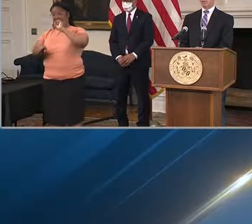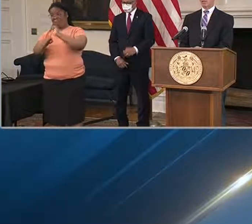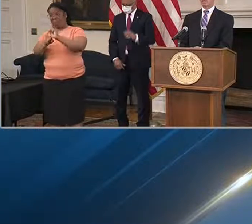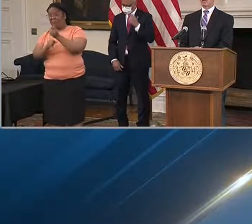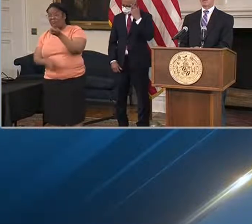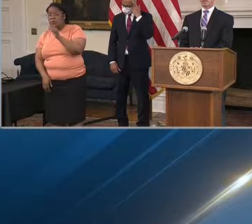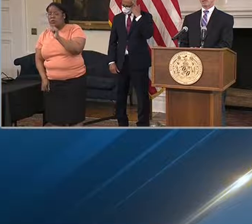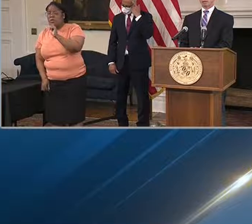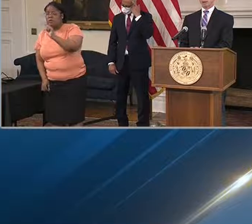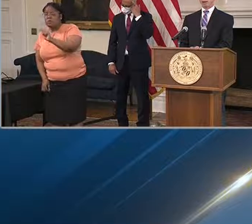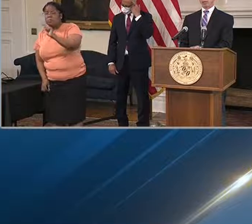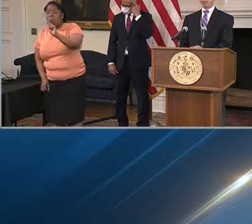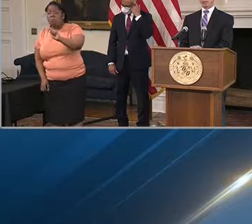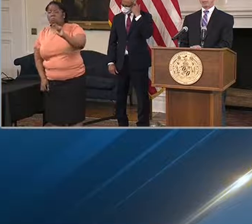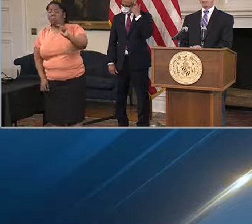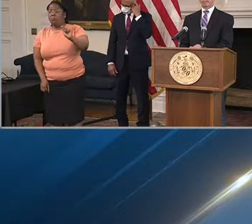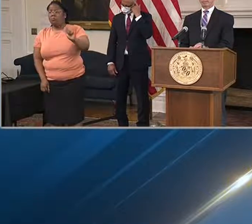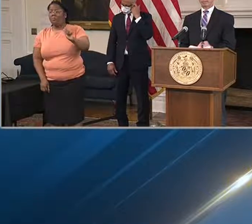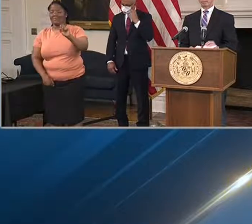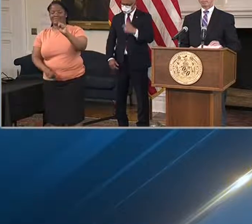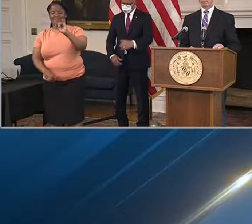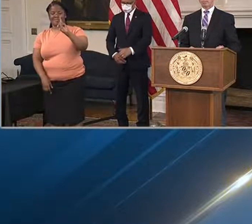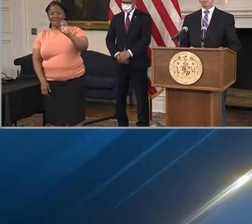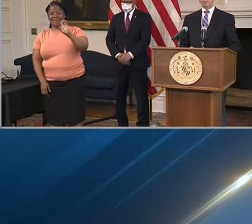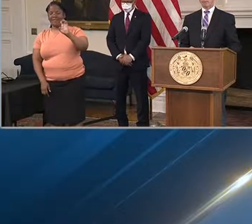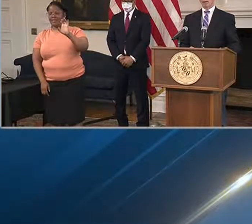self-limited reaction that can be easily managed.